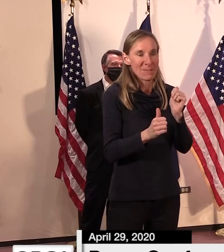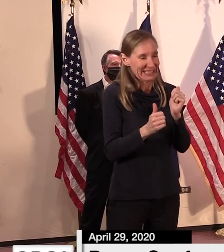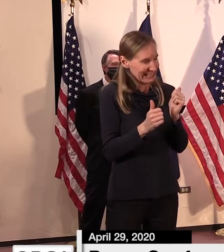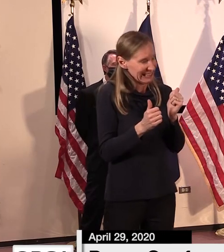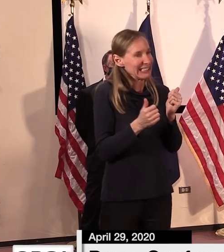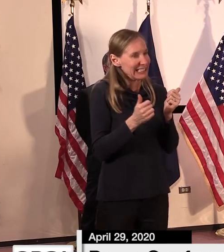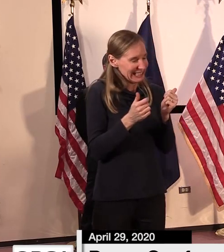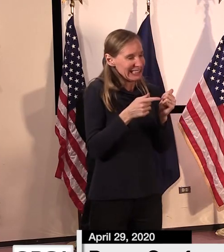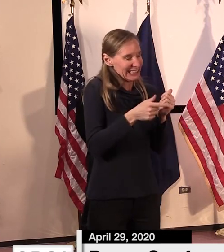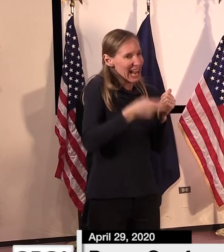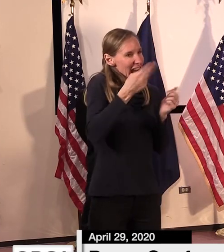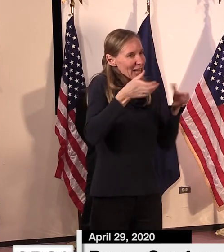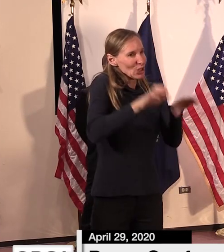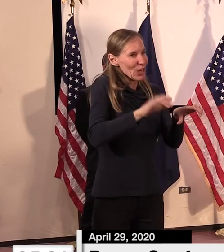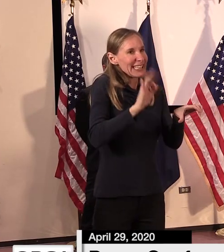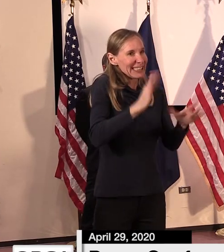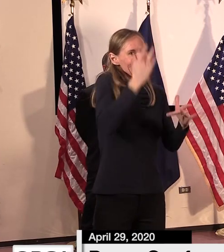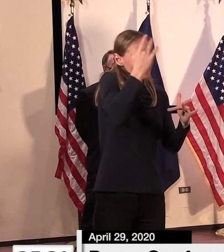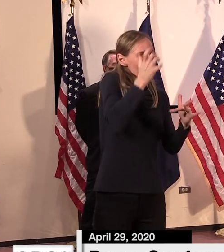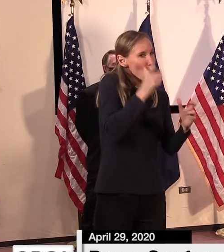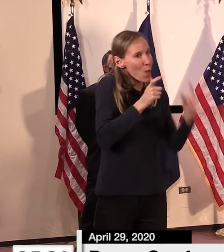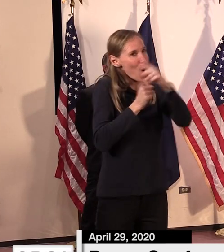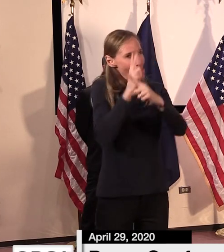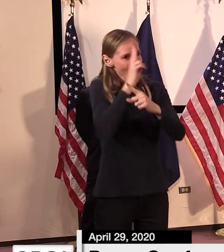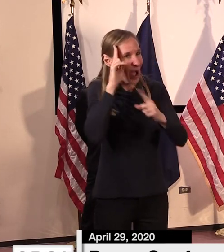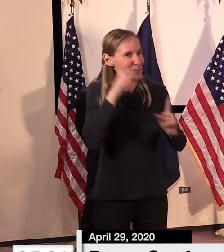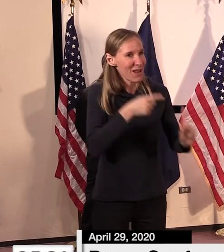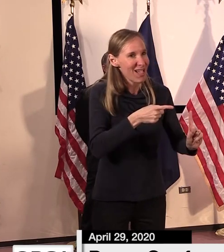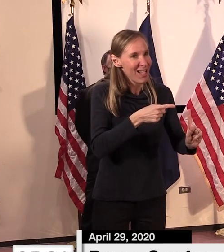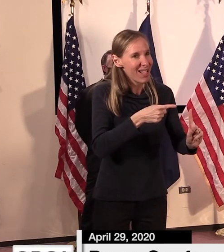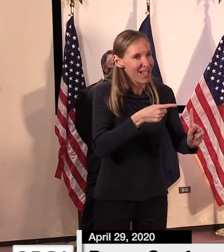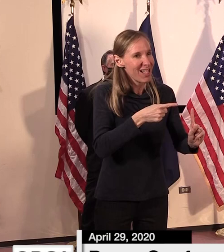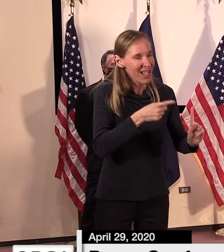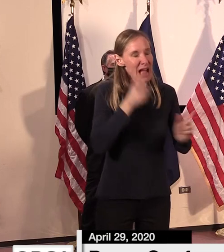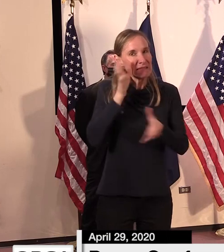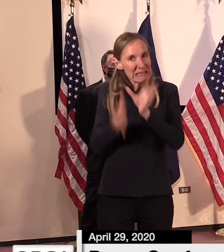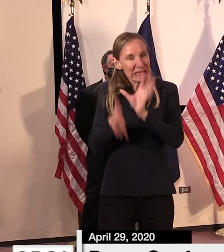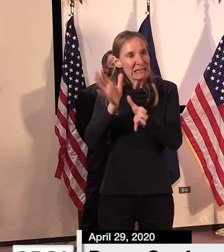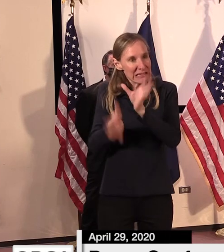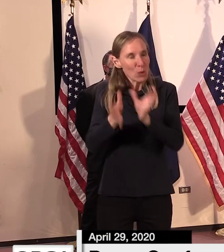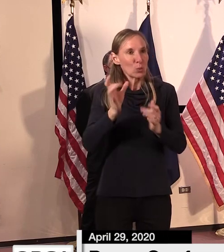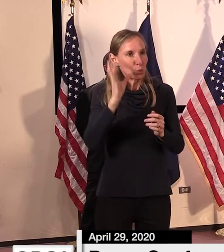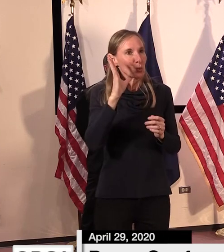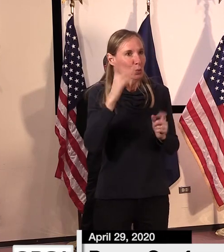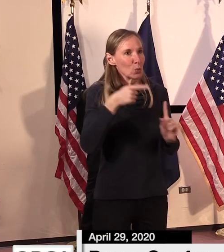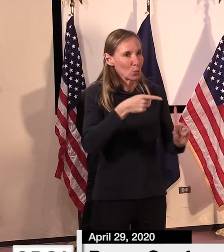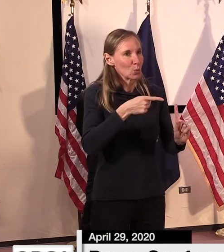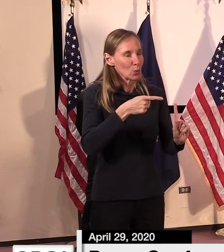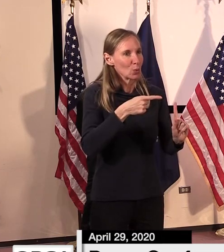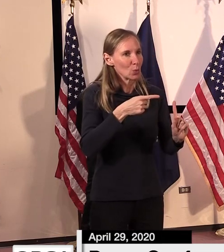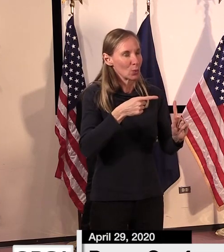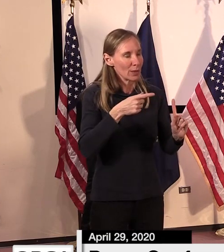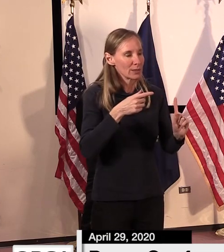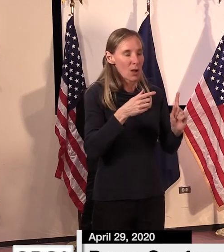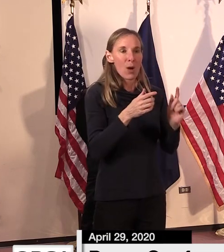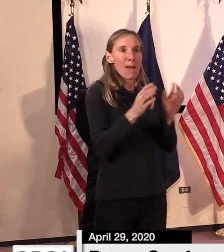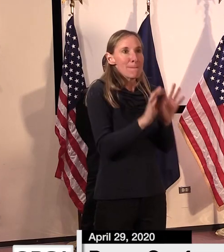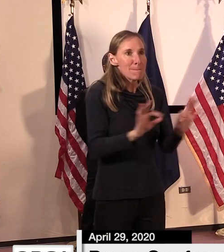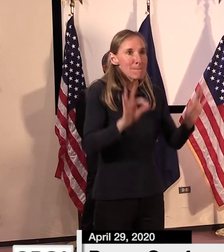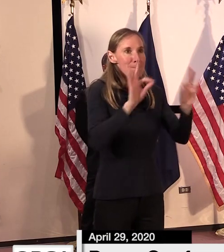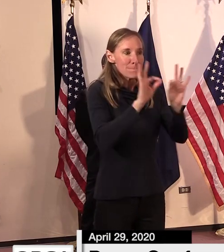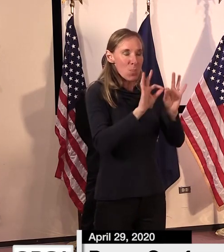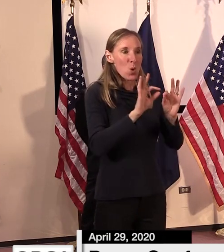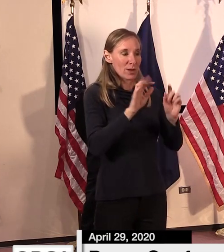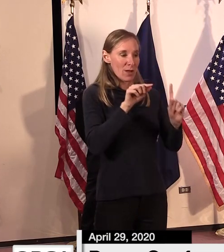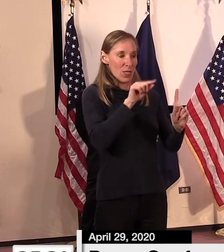of needing hospitalization, stretching our healthcare resources when we're trying to restart Vermont. It's critical for the health